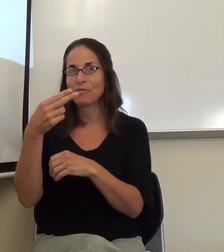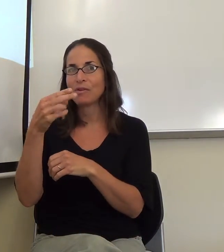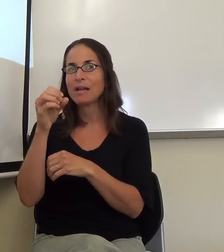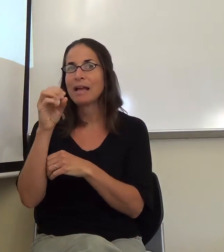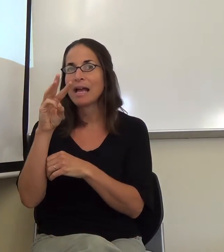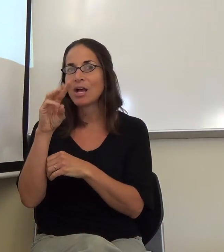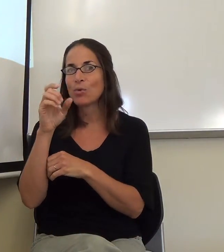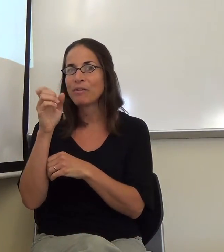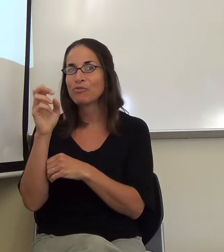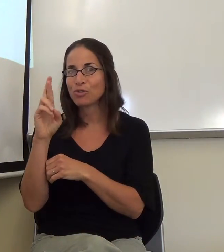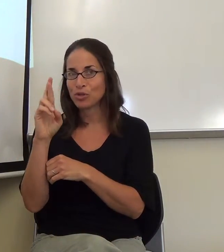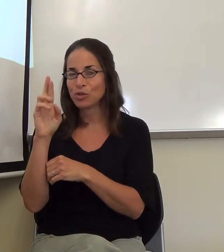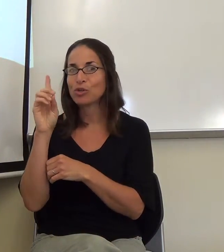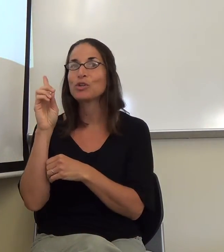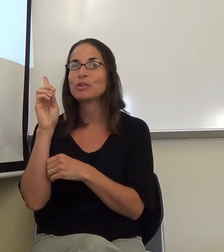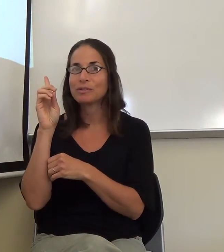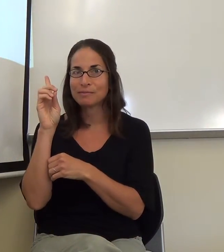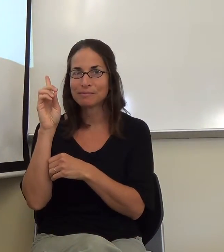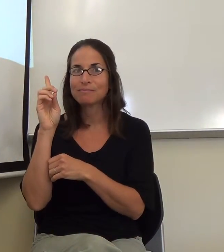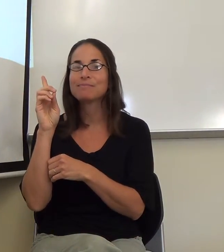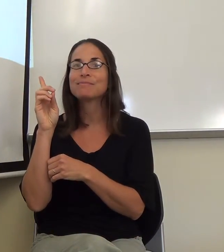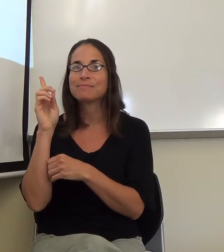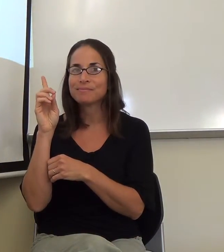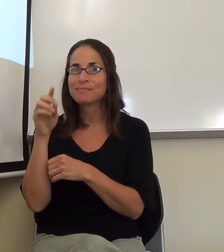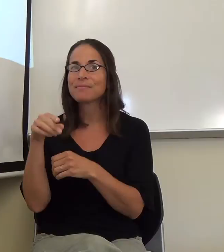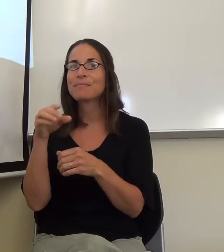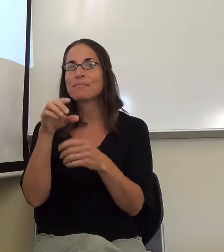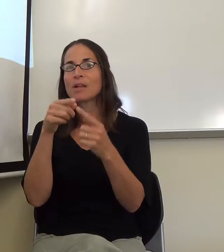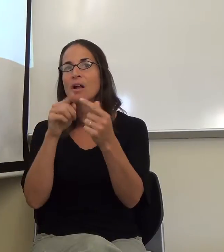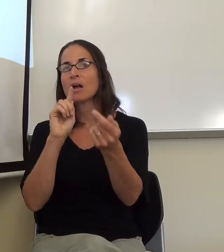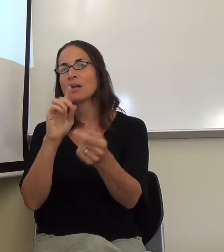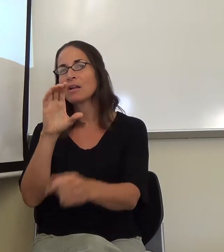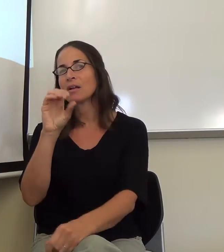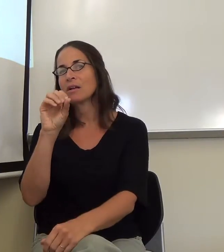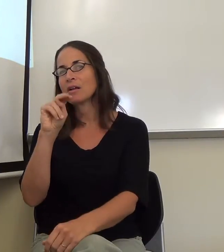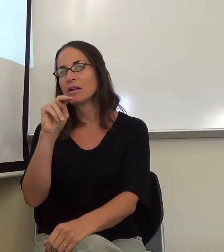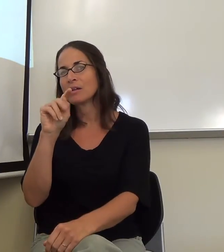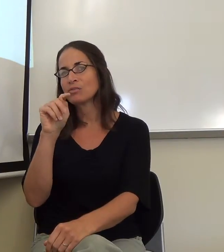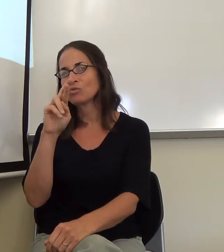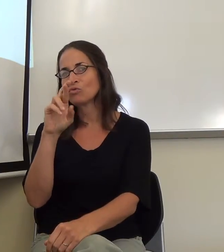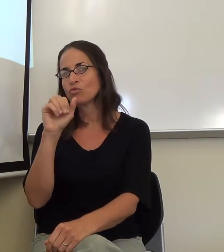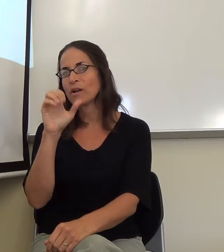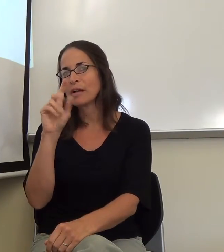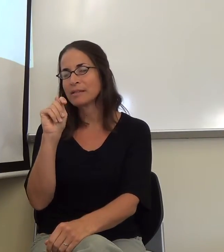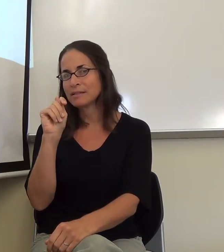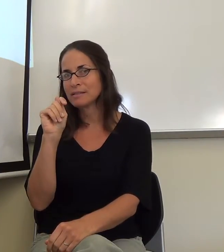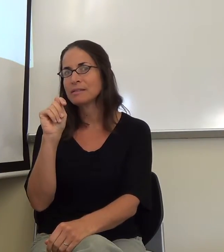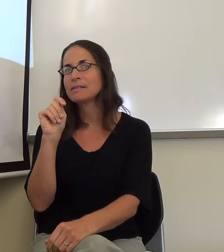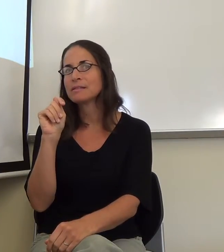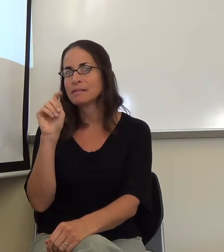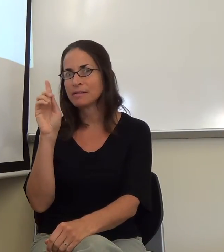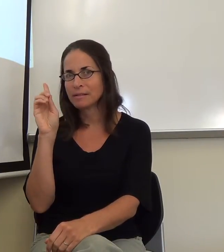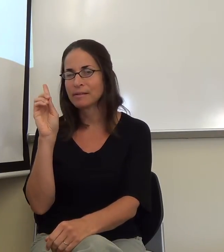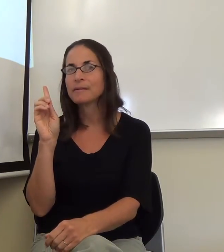it can be that's a contrast. However is a contrast. So is this